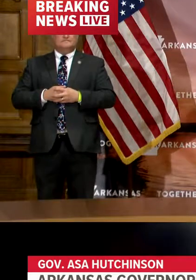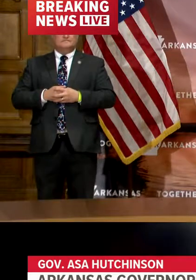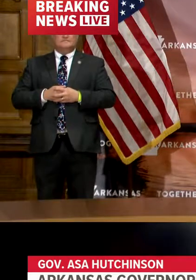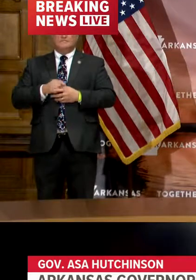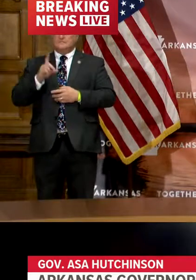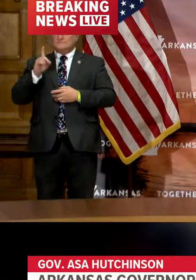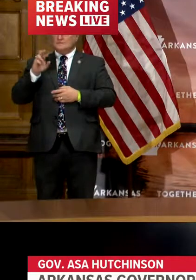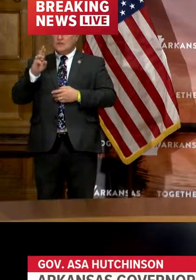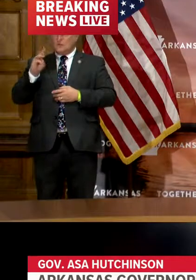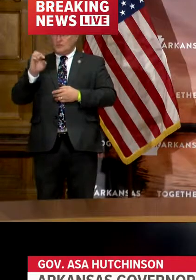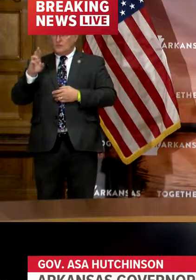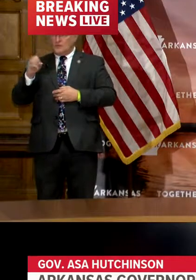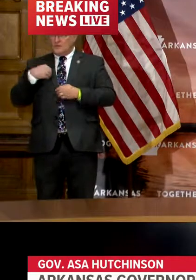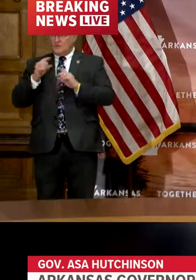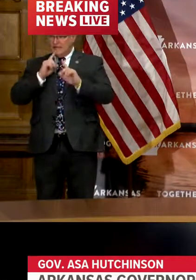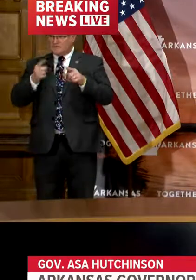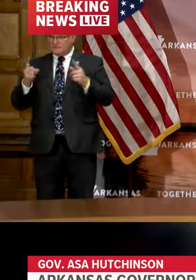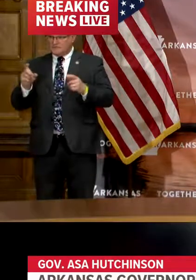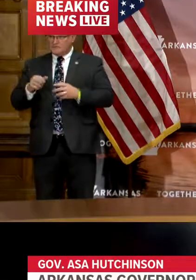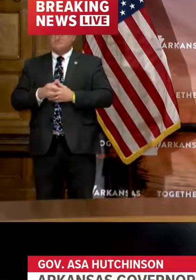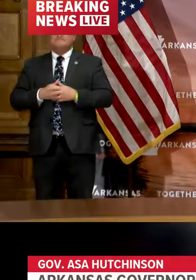Dr. Romero, do you have an answer to that? I do.